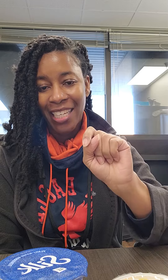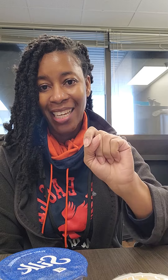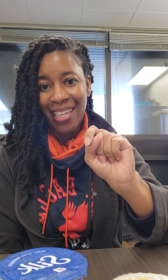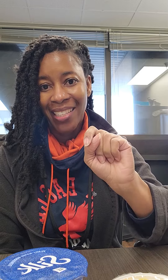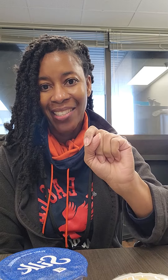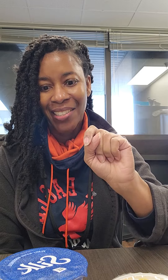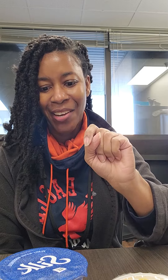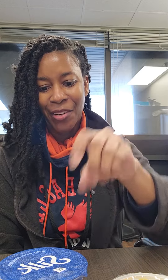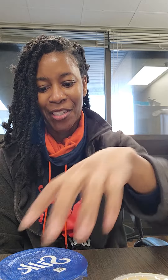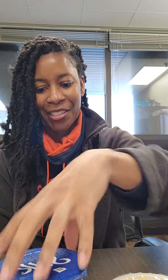-T, yogurt.